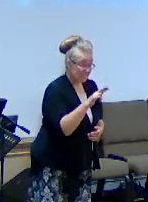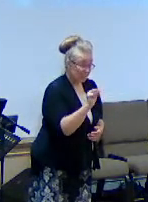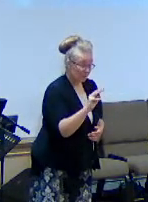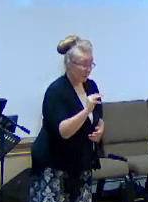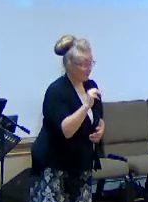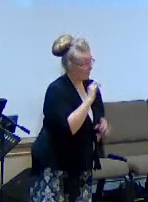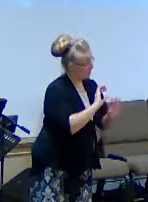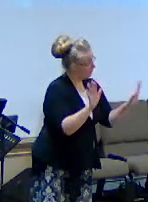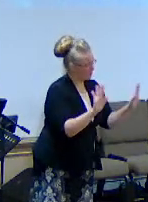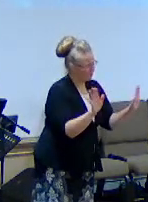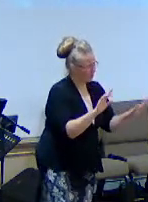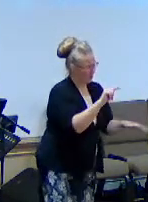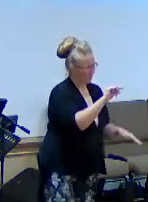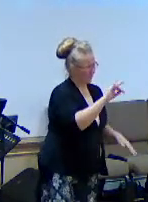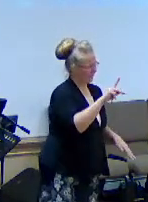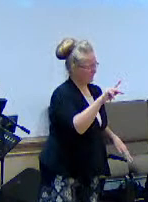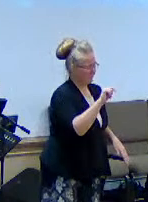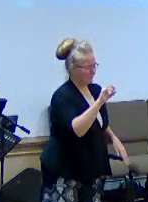God.